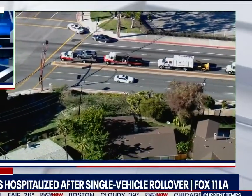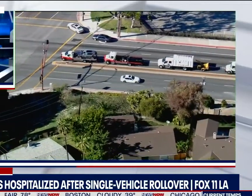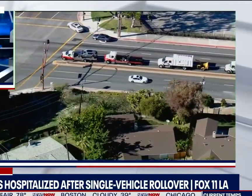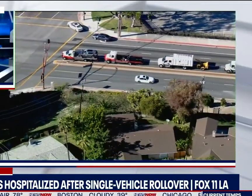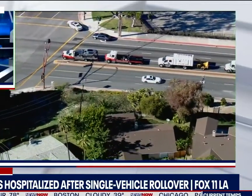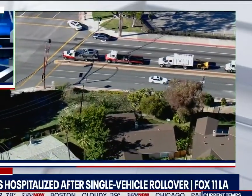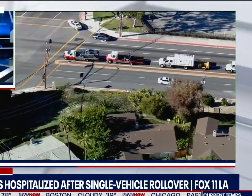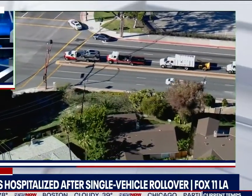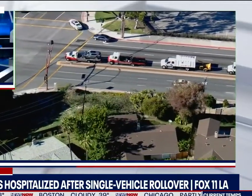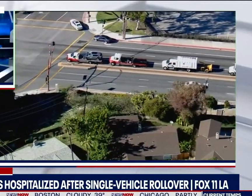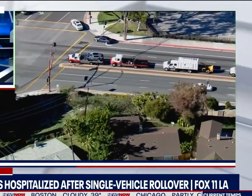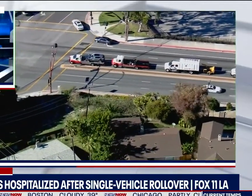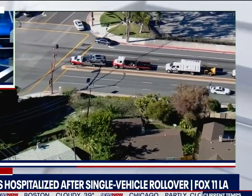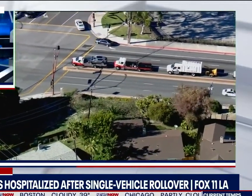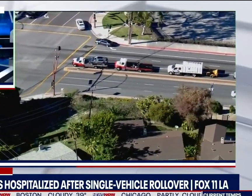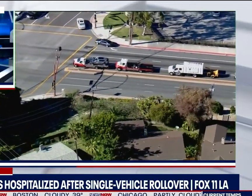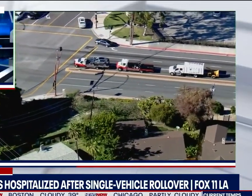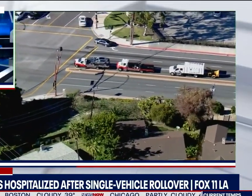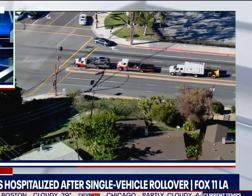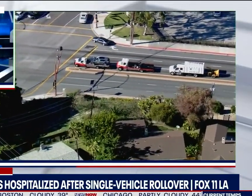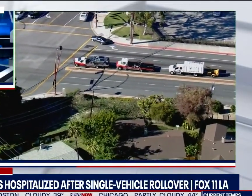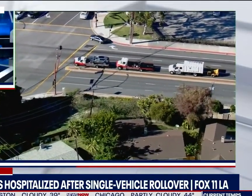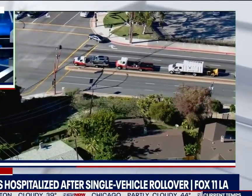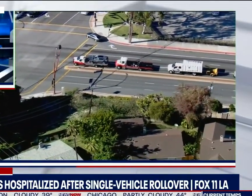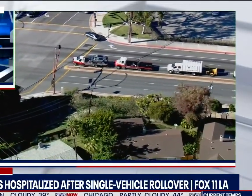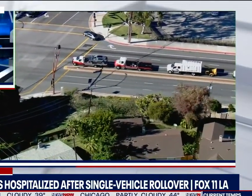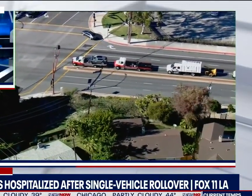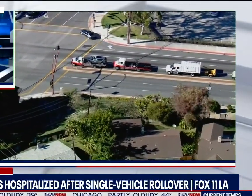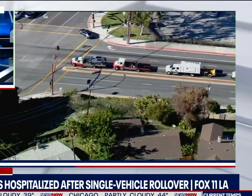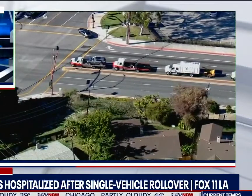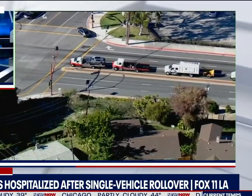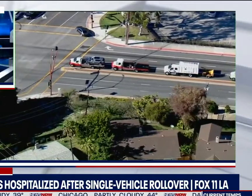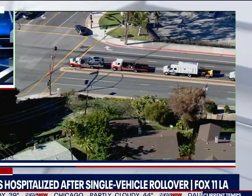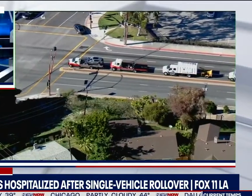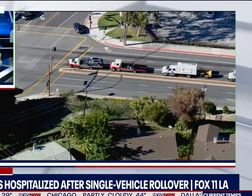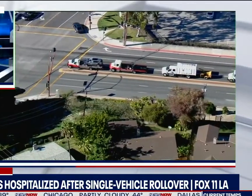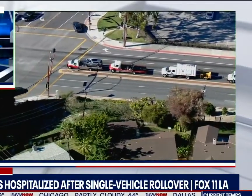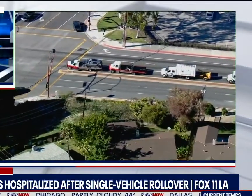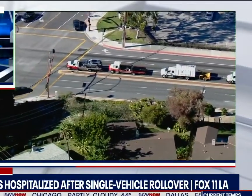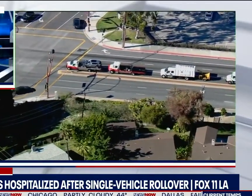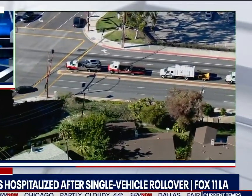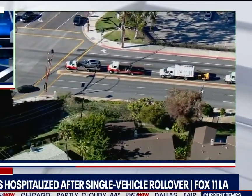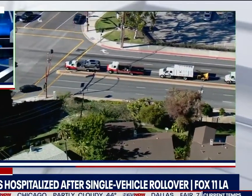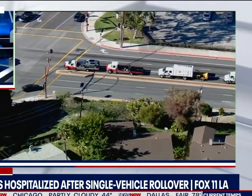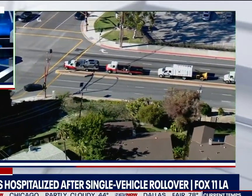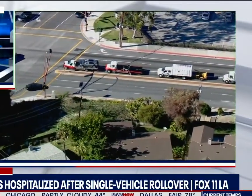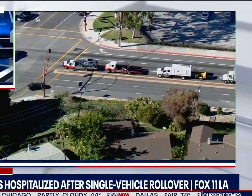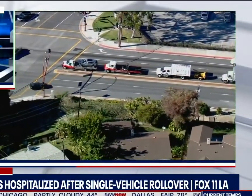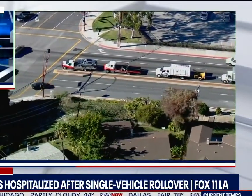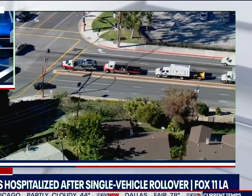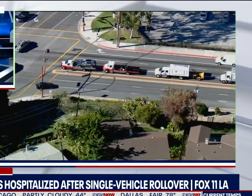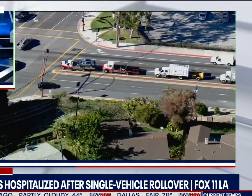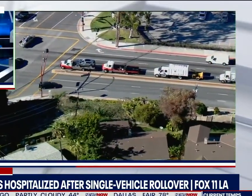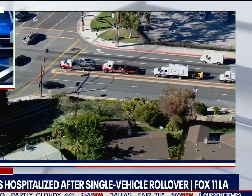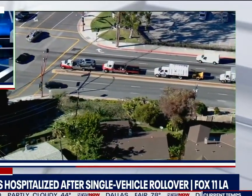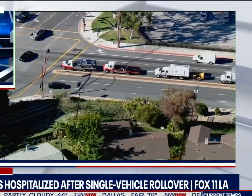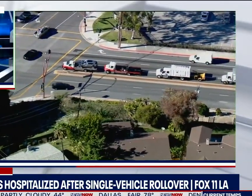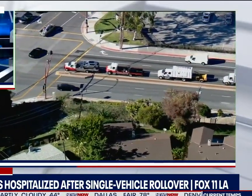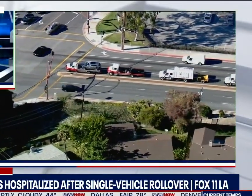Greyhound bus hitting head-on collision and he trying to protect his wife and the passenger side was crushed. He would have been